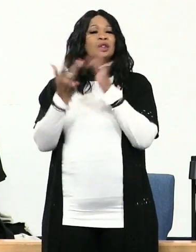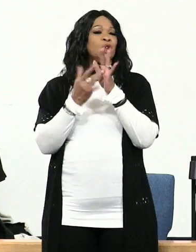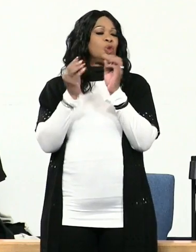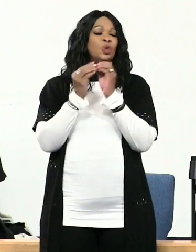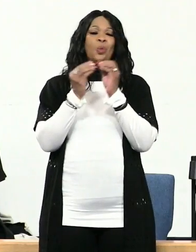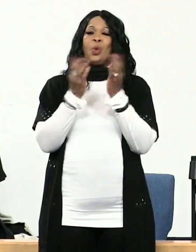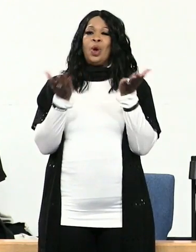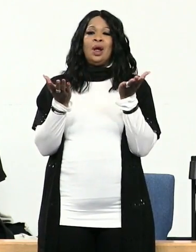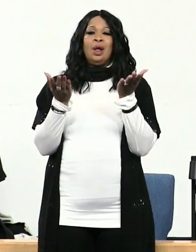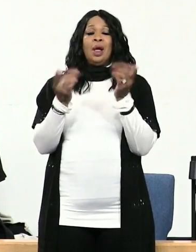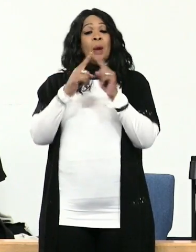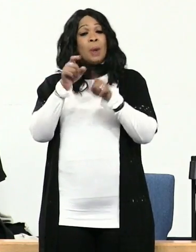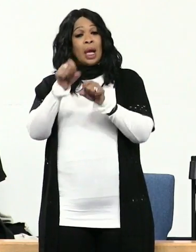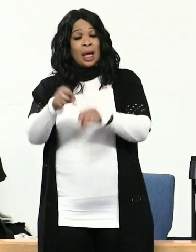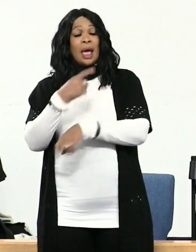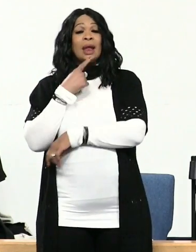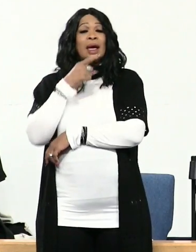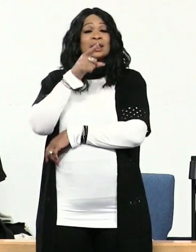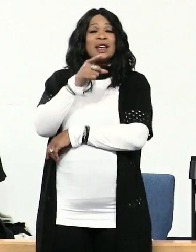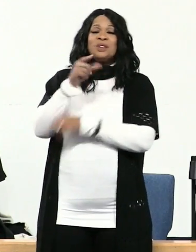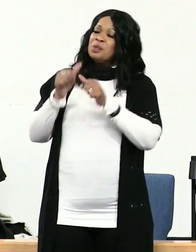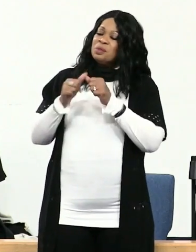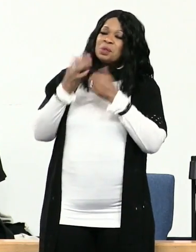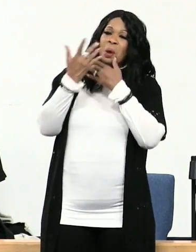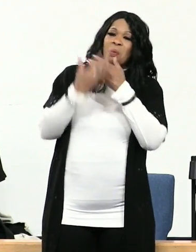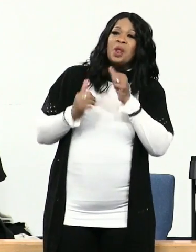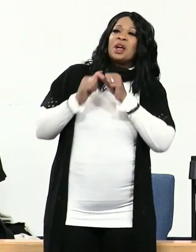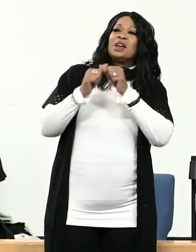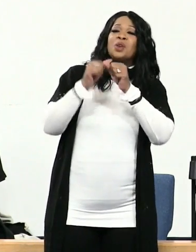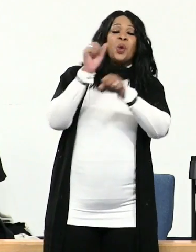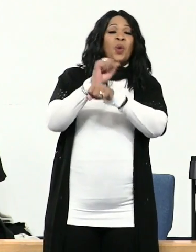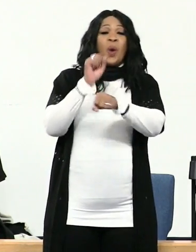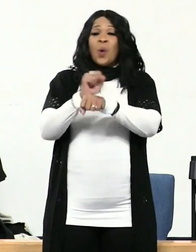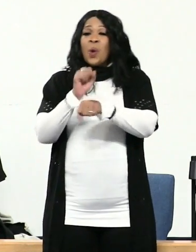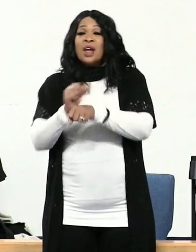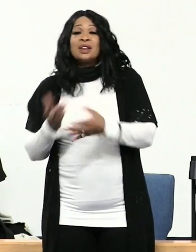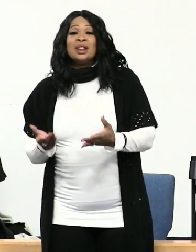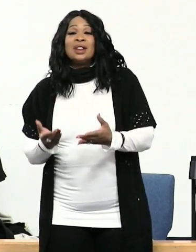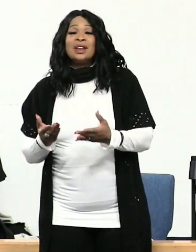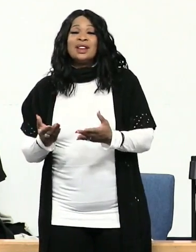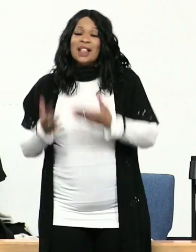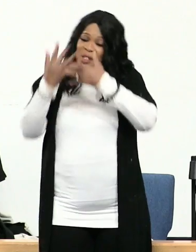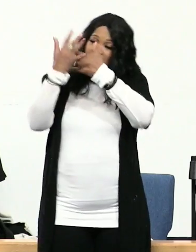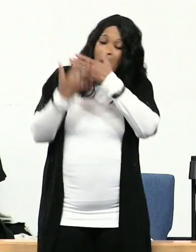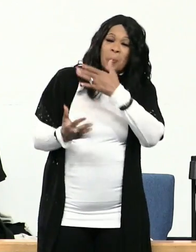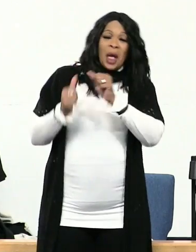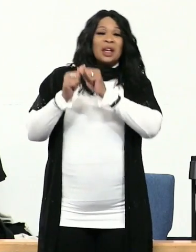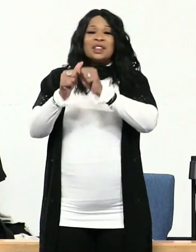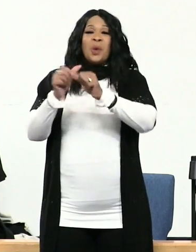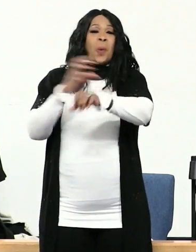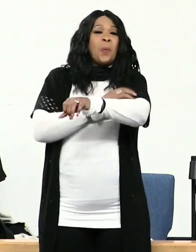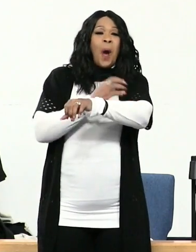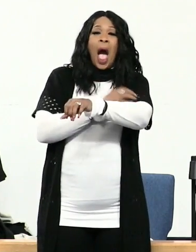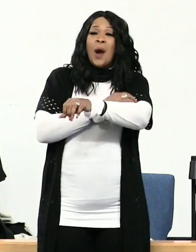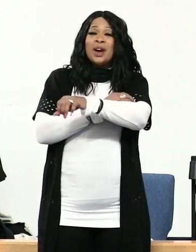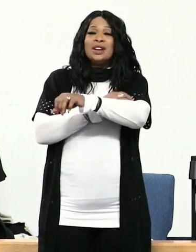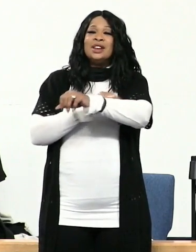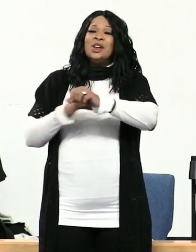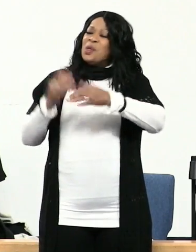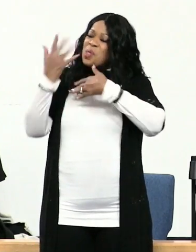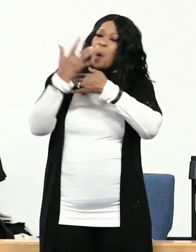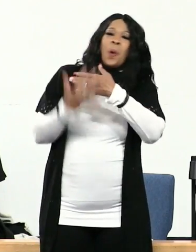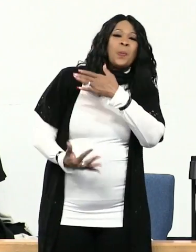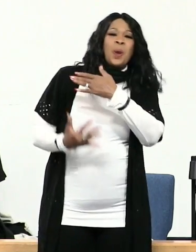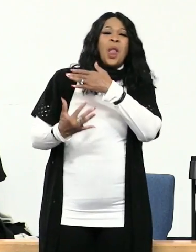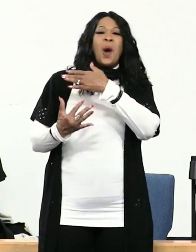can I tell you, the blood still works. The blood still has power. The blood still is